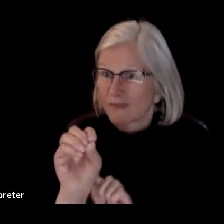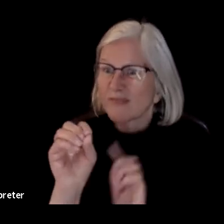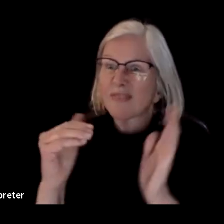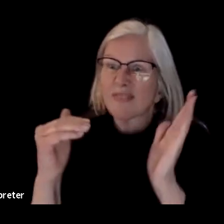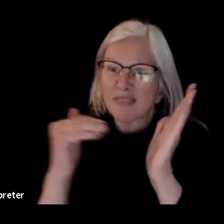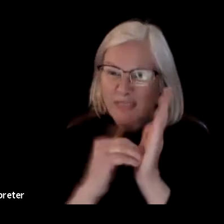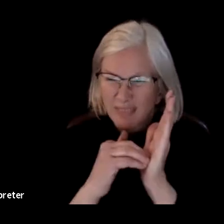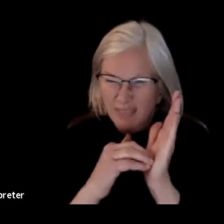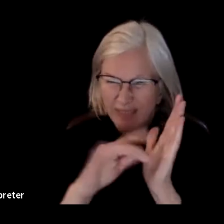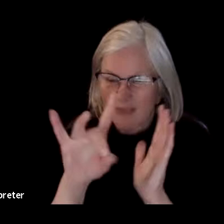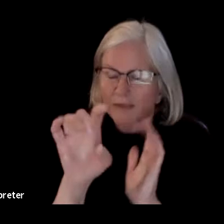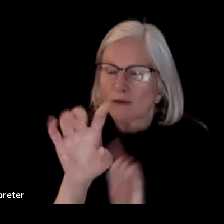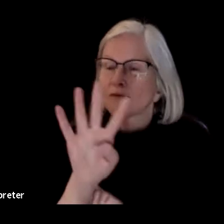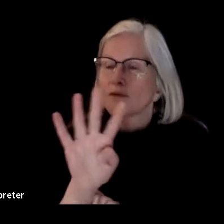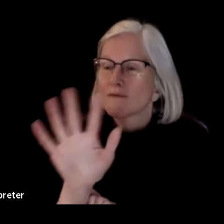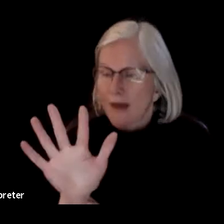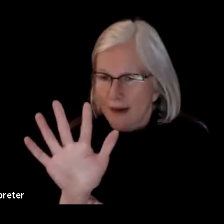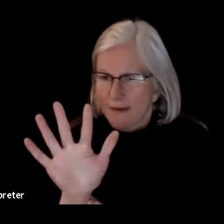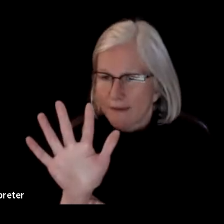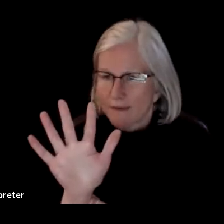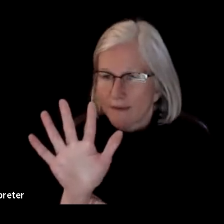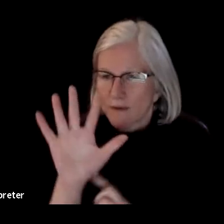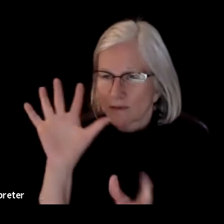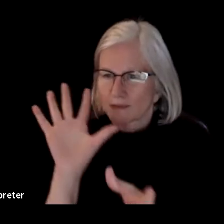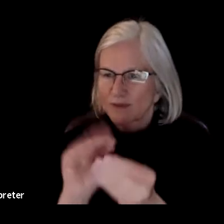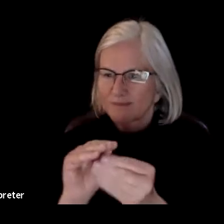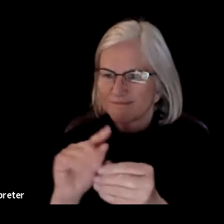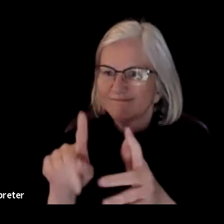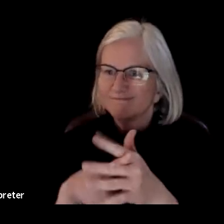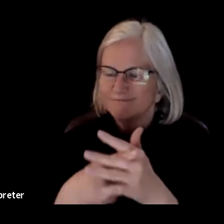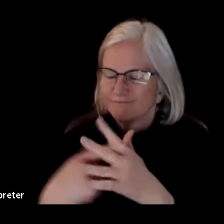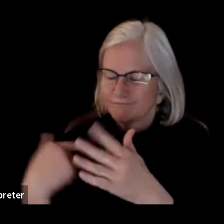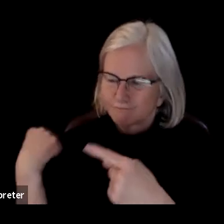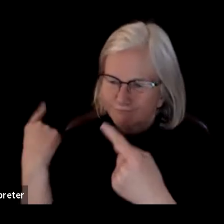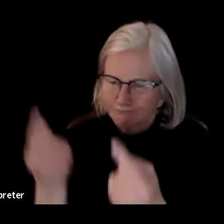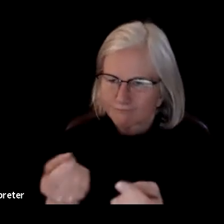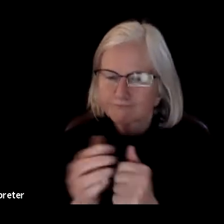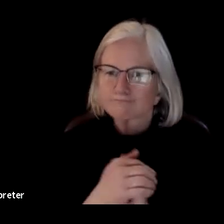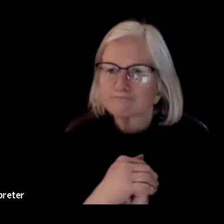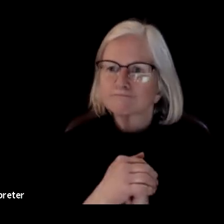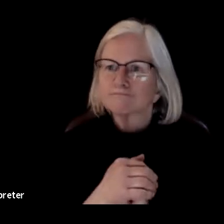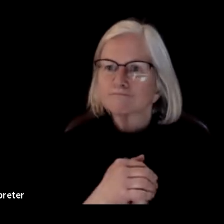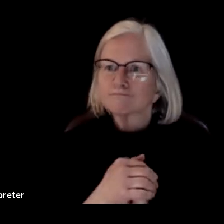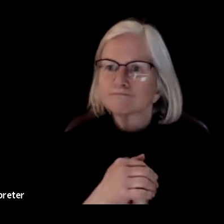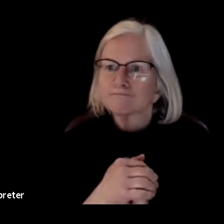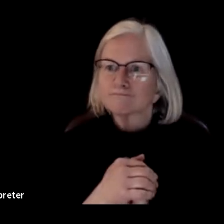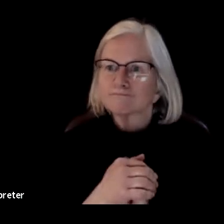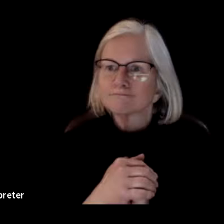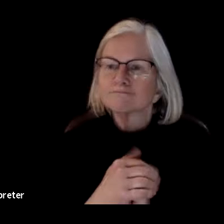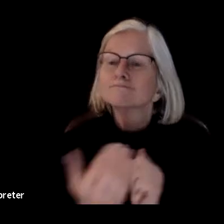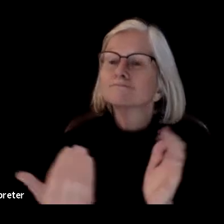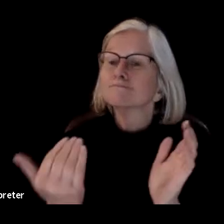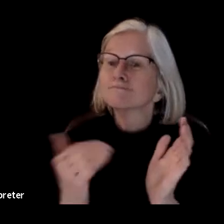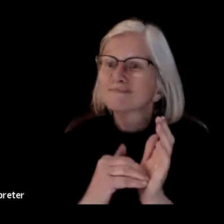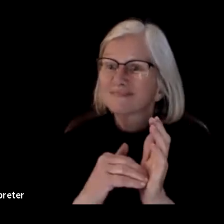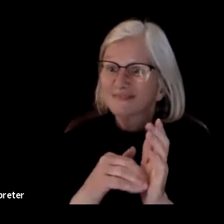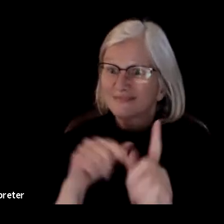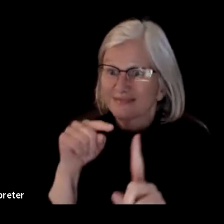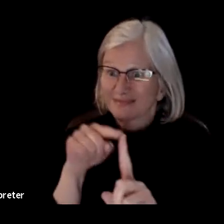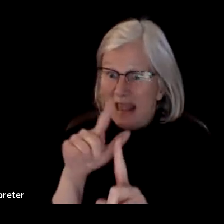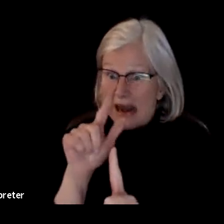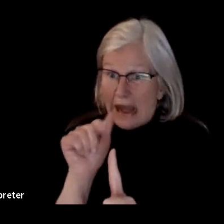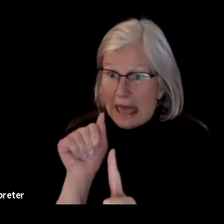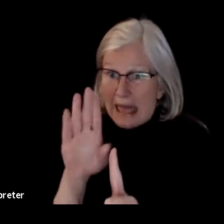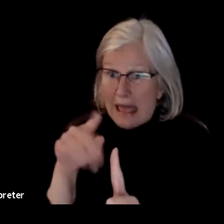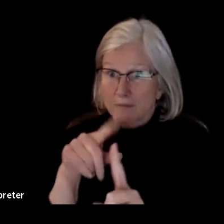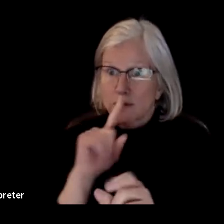480,845 total cases since the start of the pandemic. And those, again, as always, are just the laboratory confirmed cases. We know there have been many more